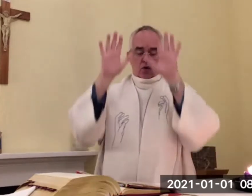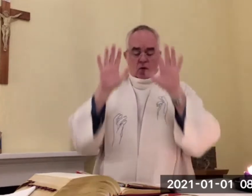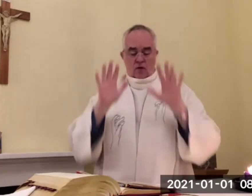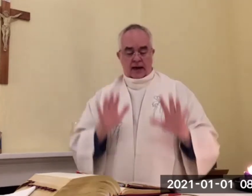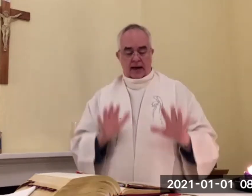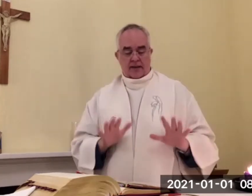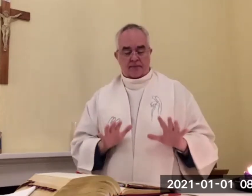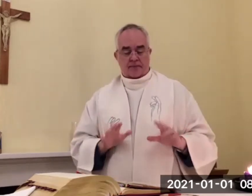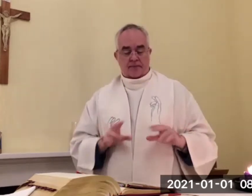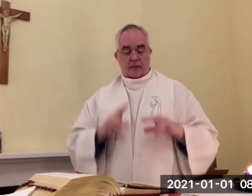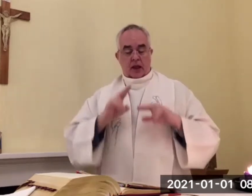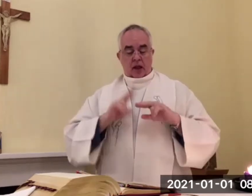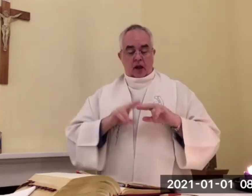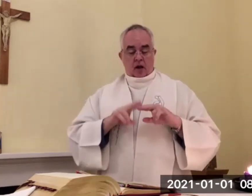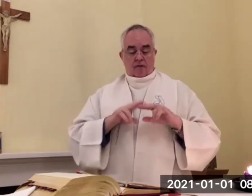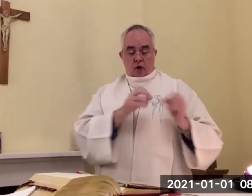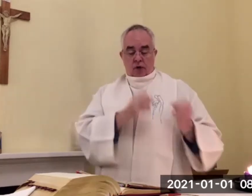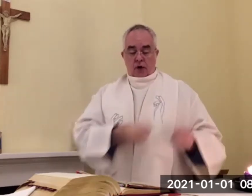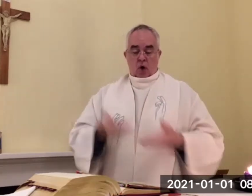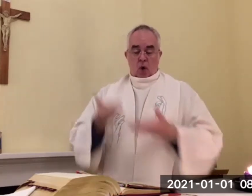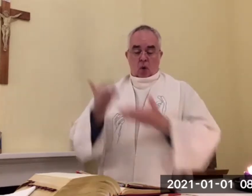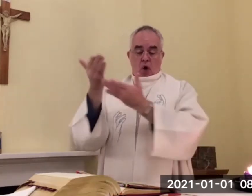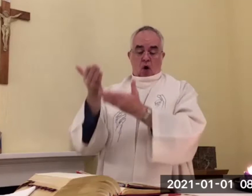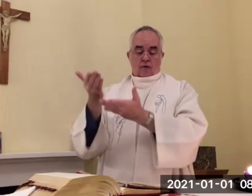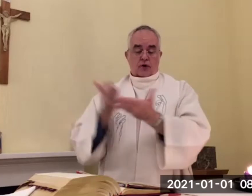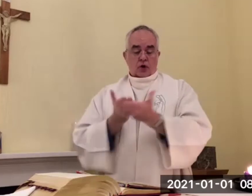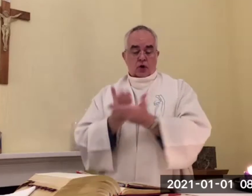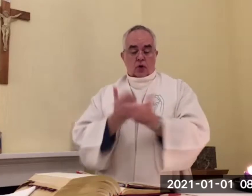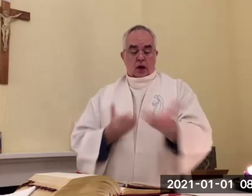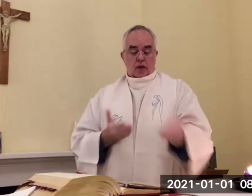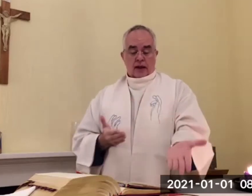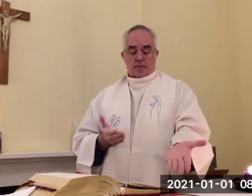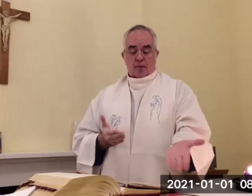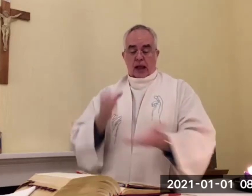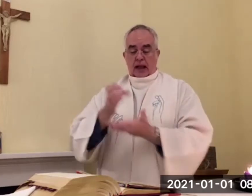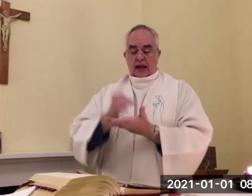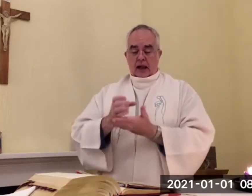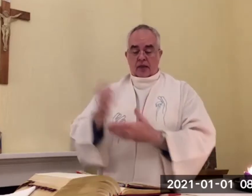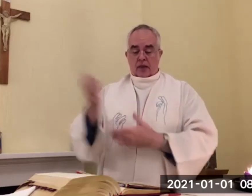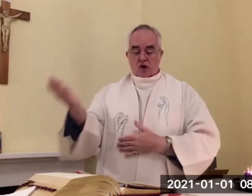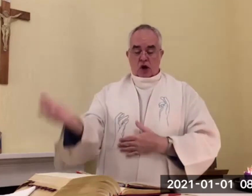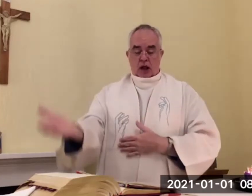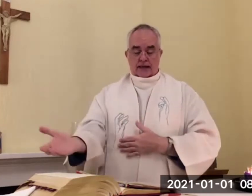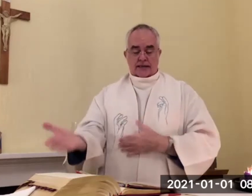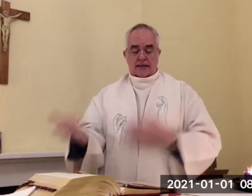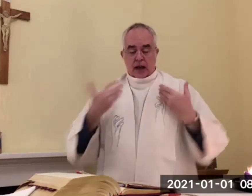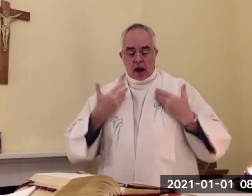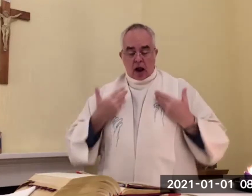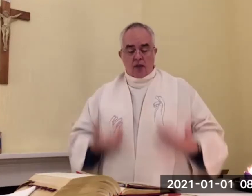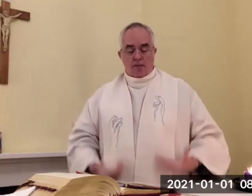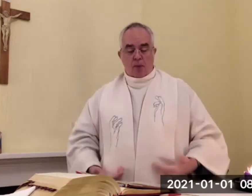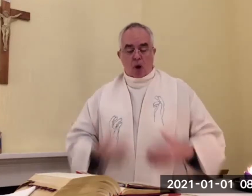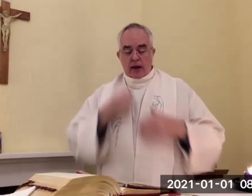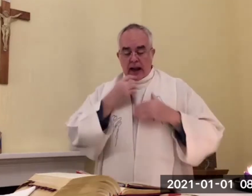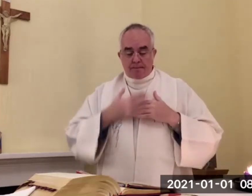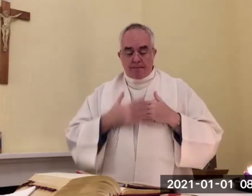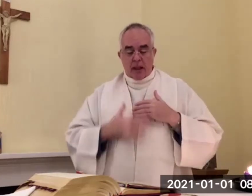glory. Father, we offer you this bread, this chalice, the body and blood